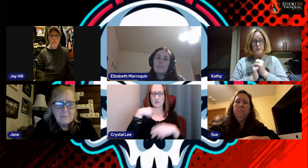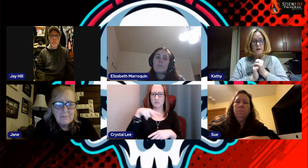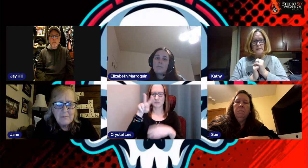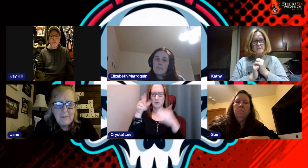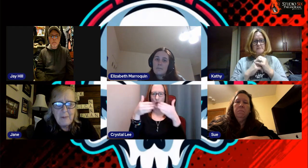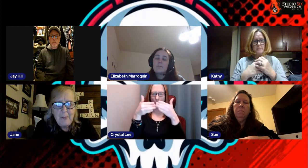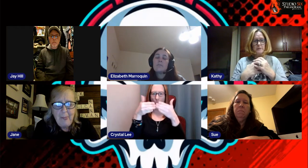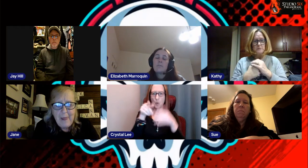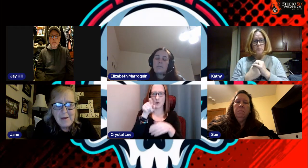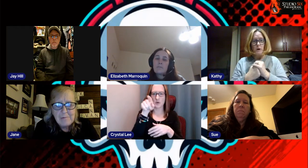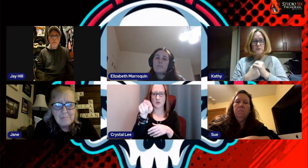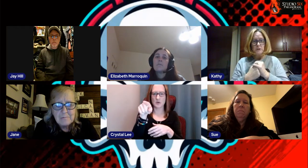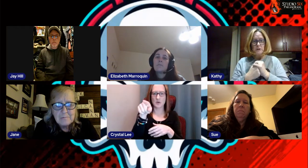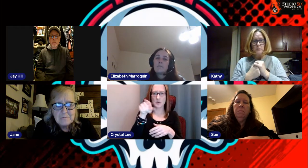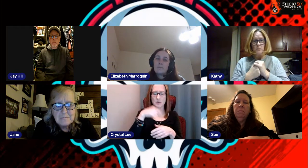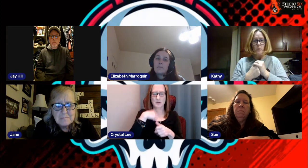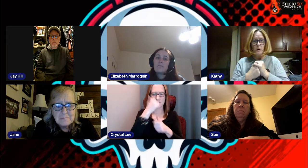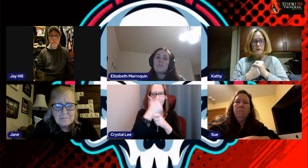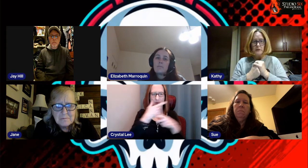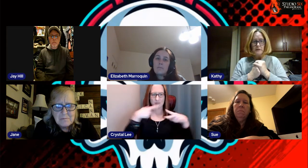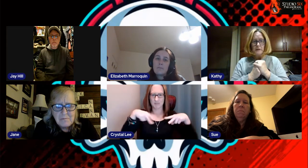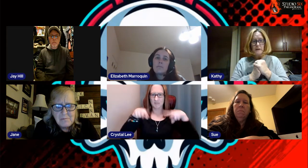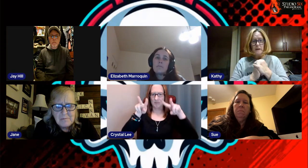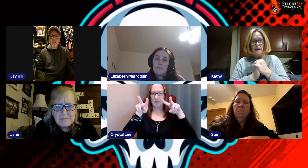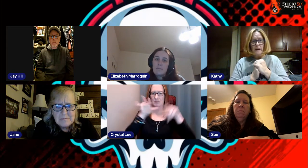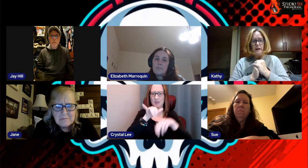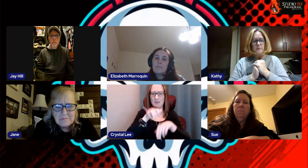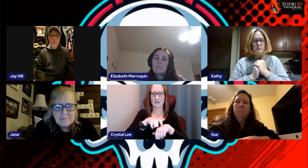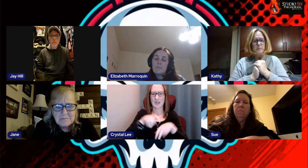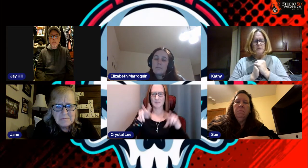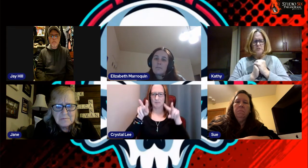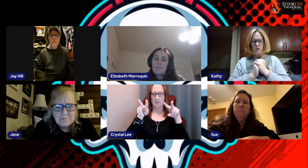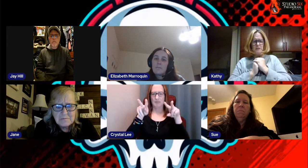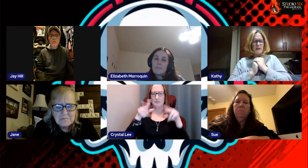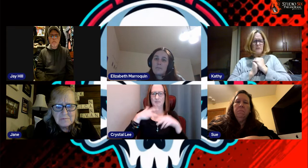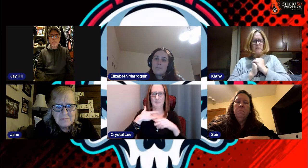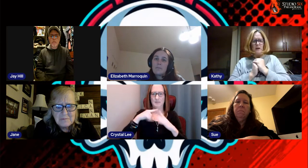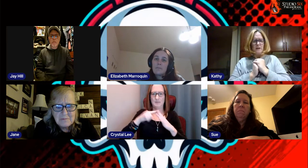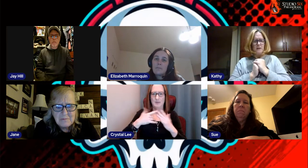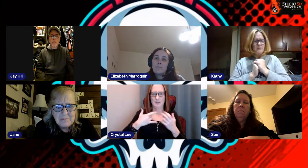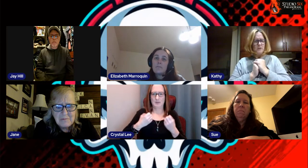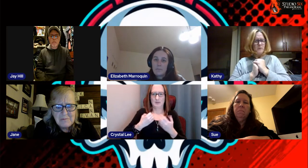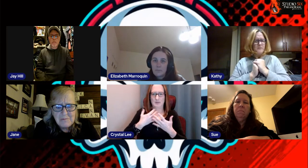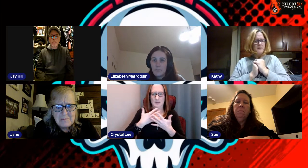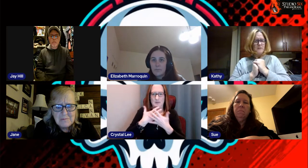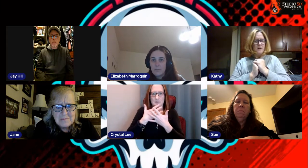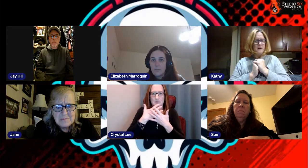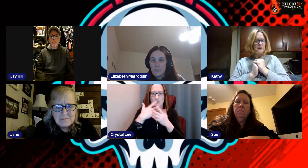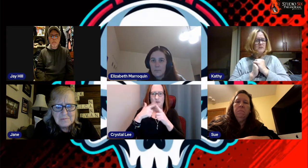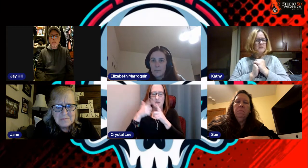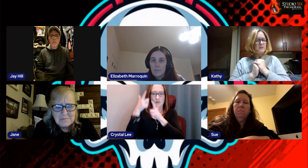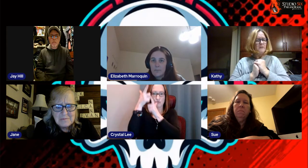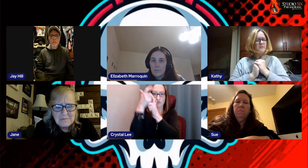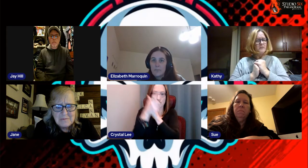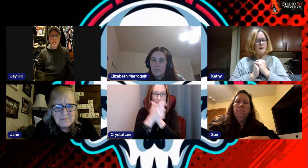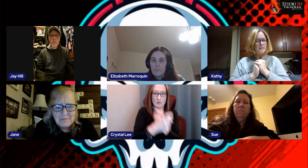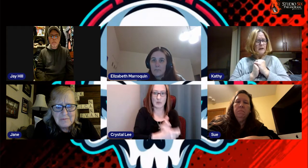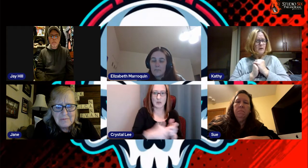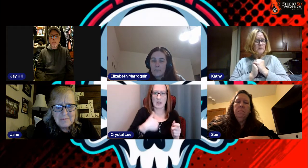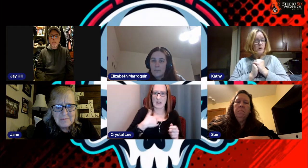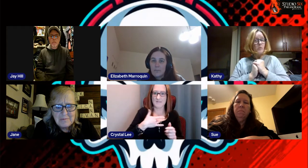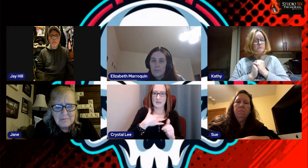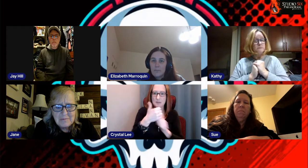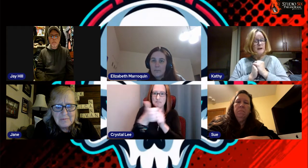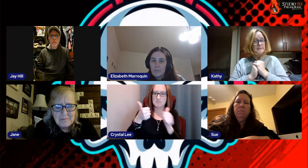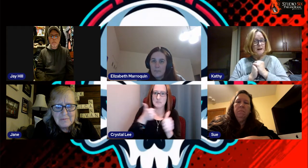room. And somebody's watching you in the corner. And the people are just looking at you like, they were feeling like a little afraid,